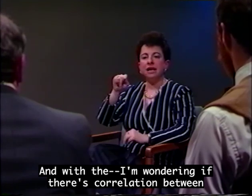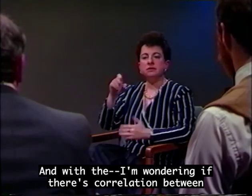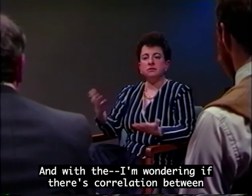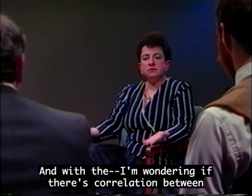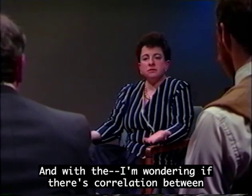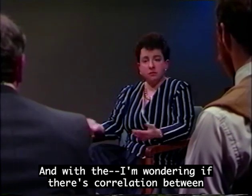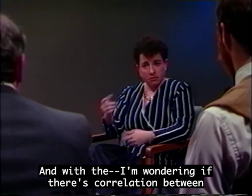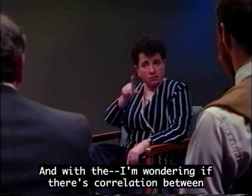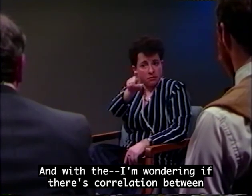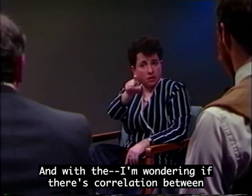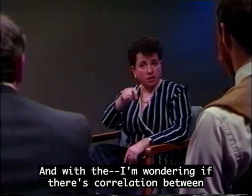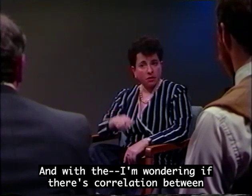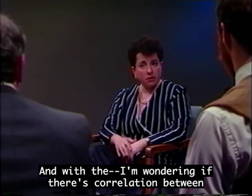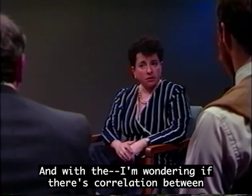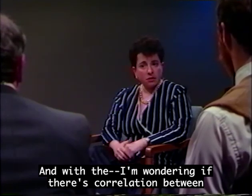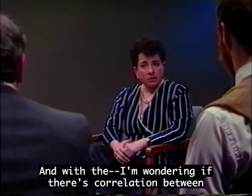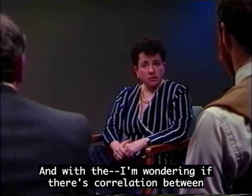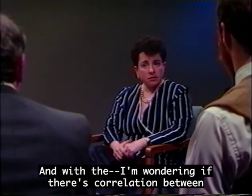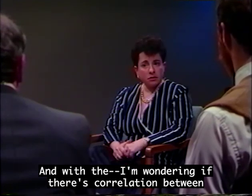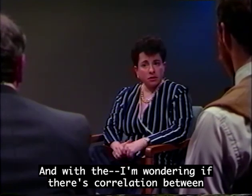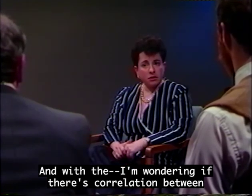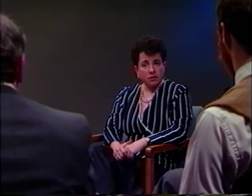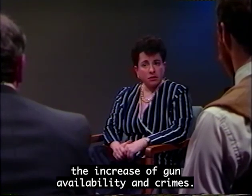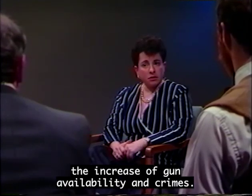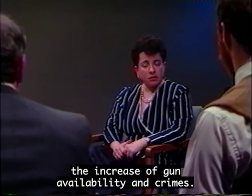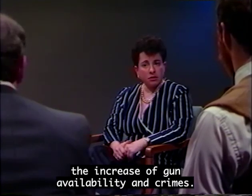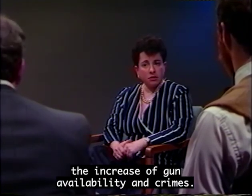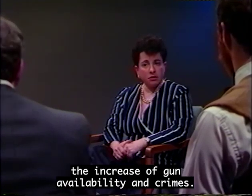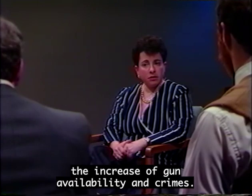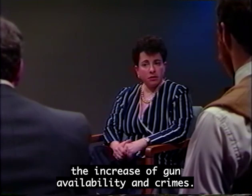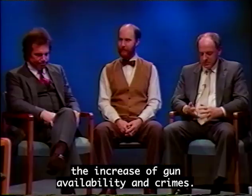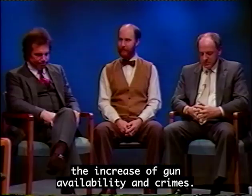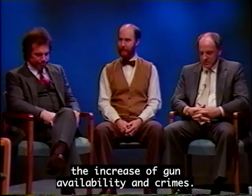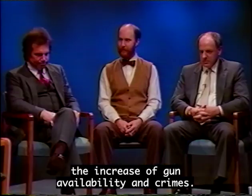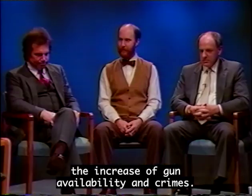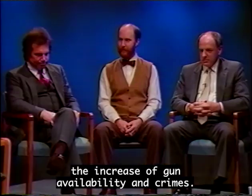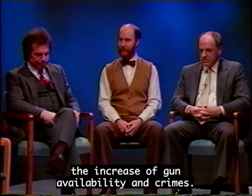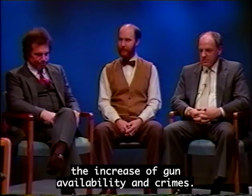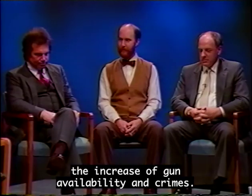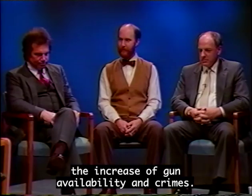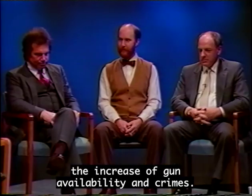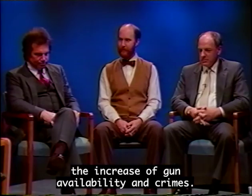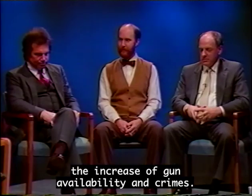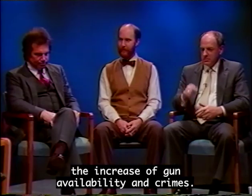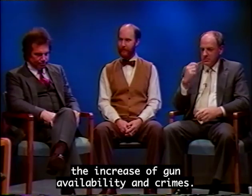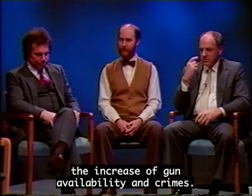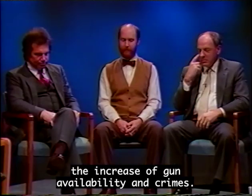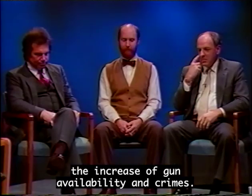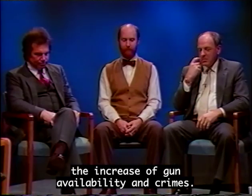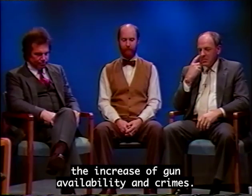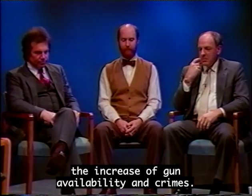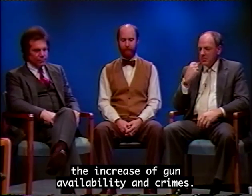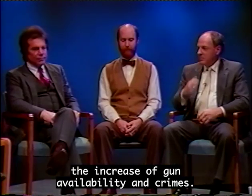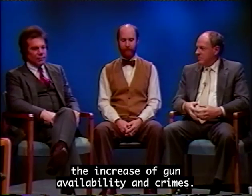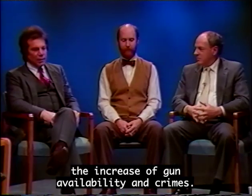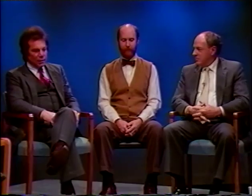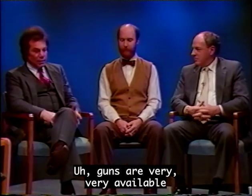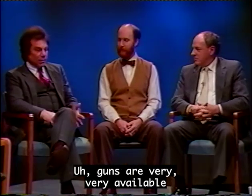the, I'm wondering if there's correlation between the increase of gun availability and crimes.